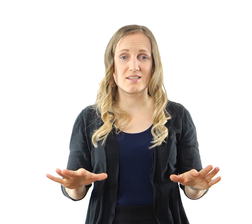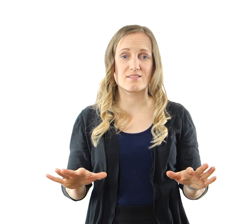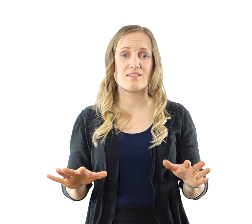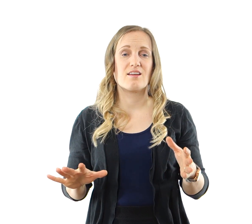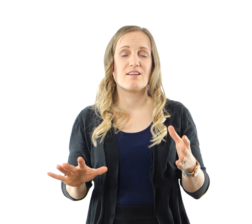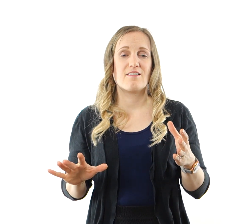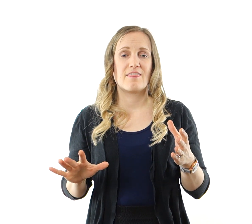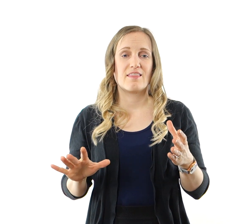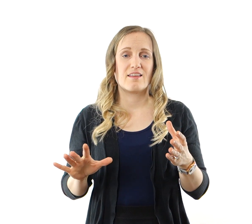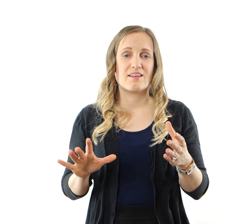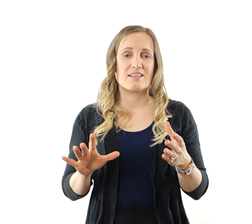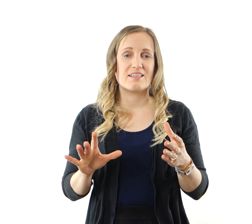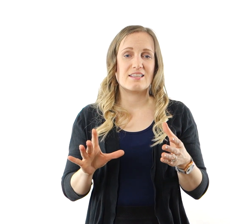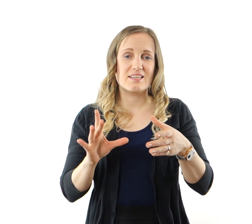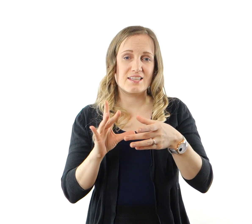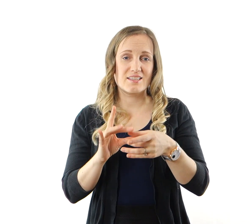tense, he